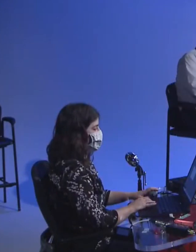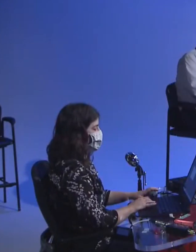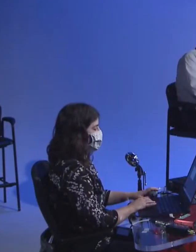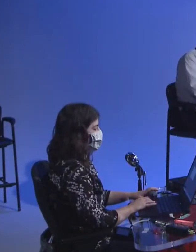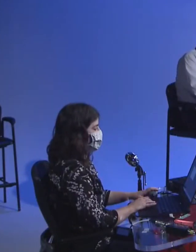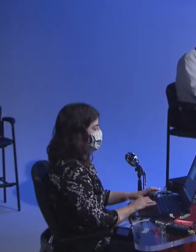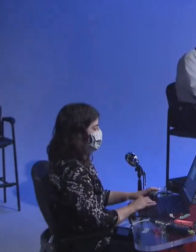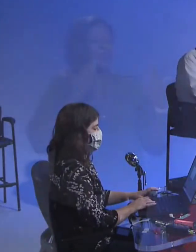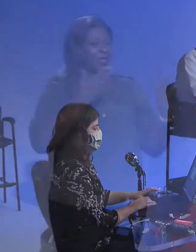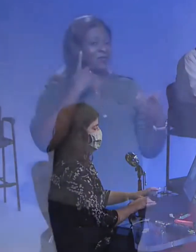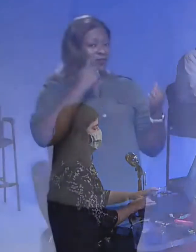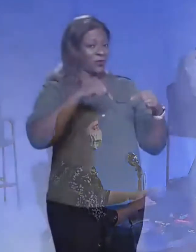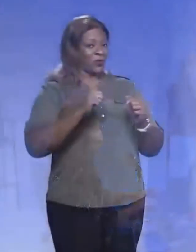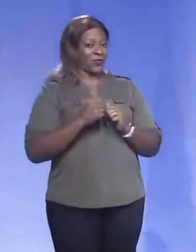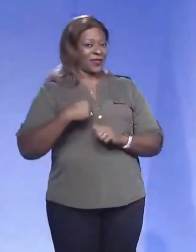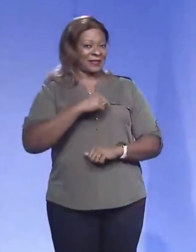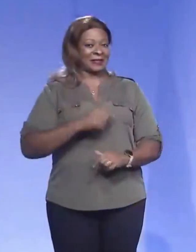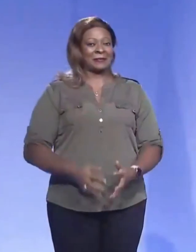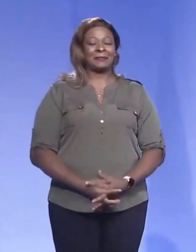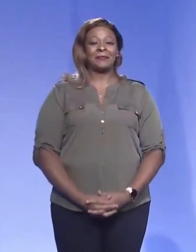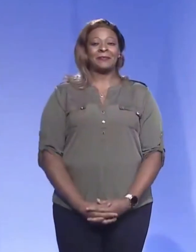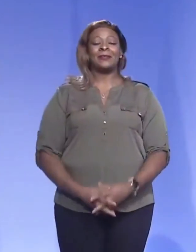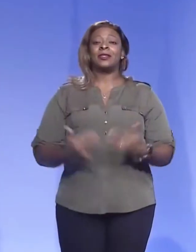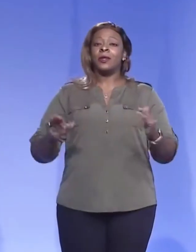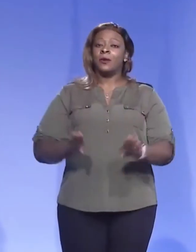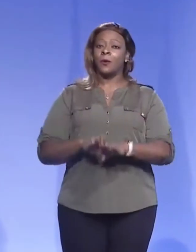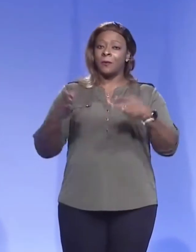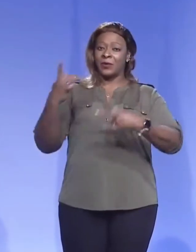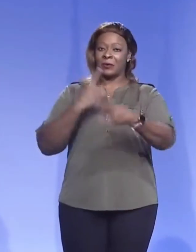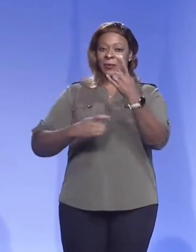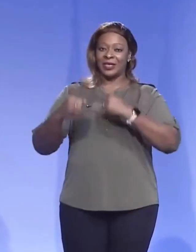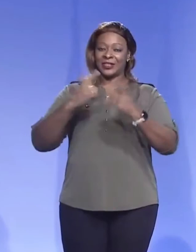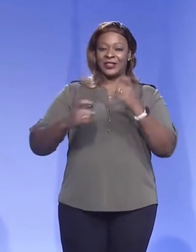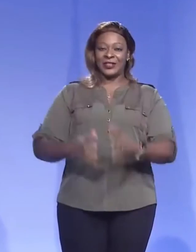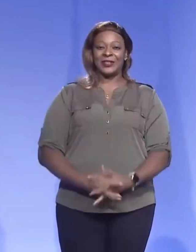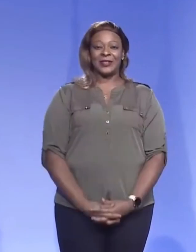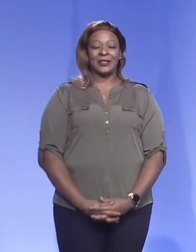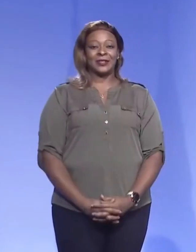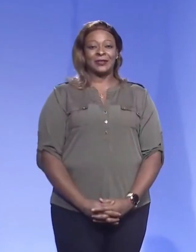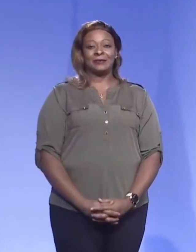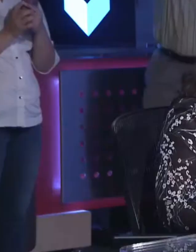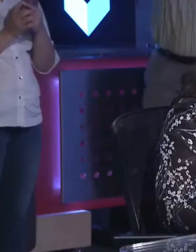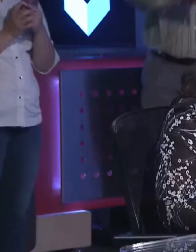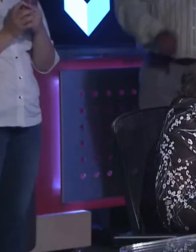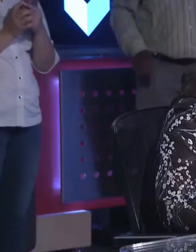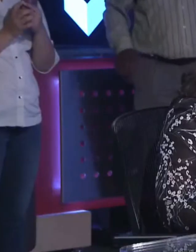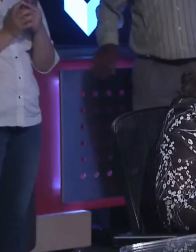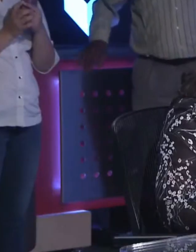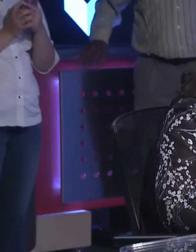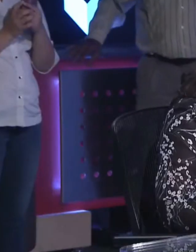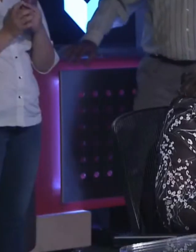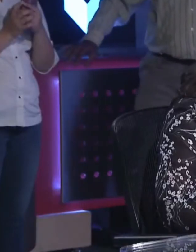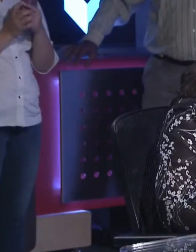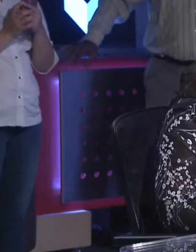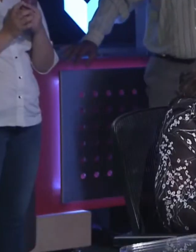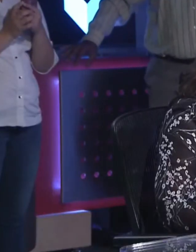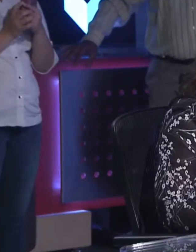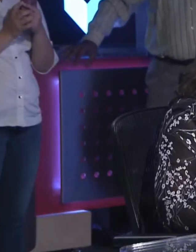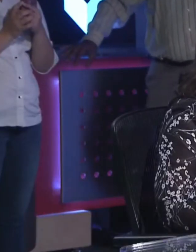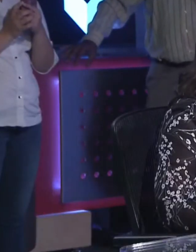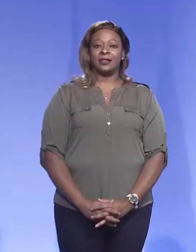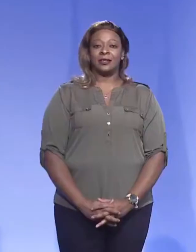And thank you for being here. And we'll open it up for questions. April Thompson, WREG.